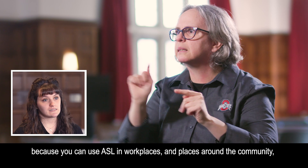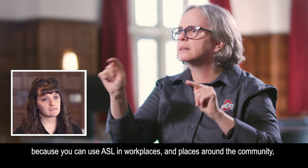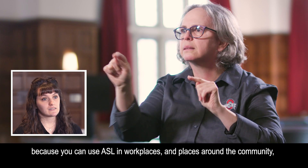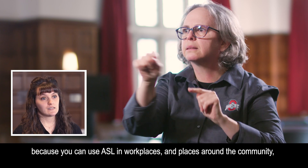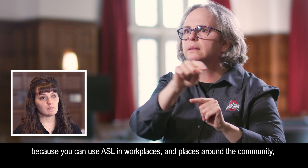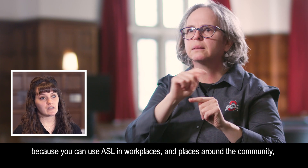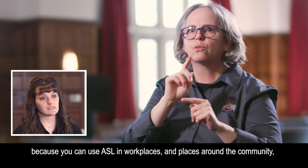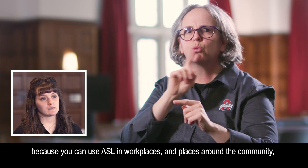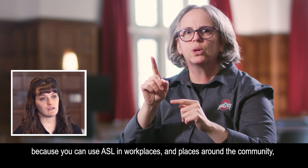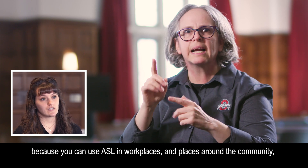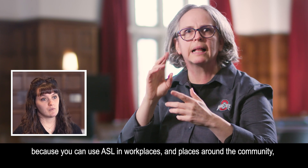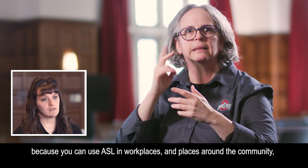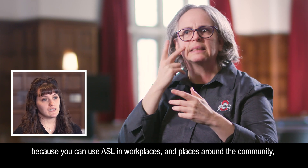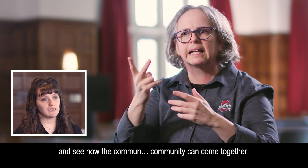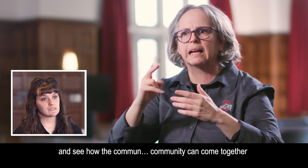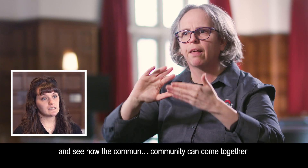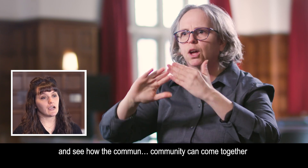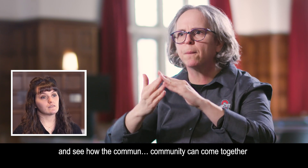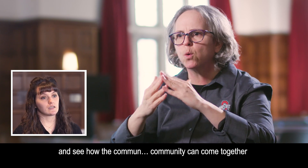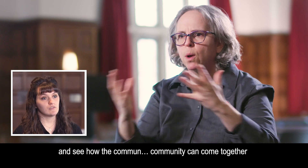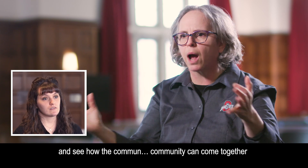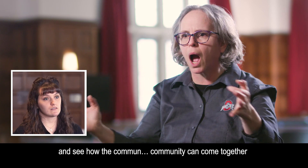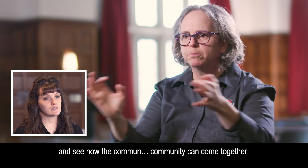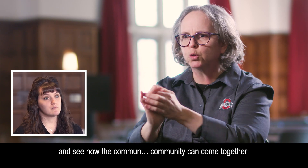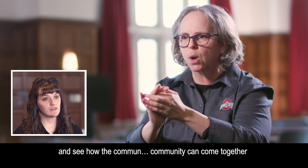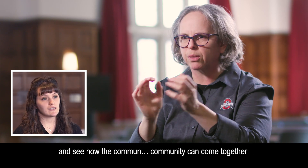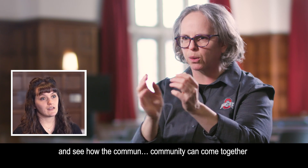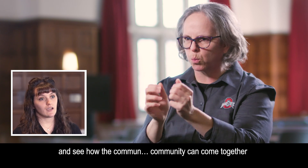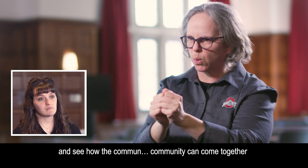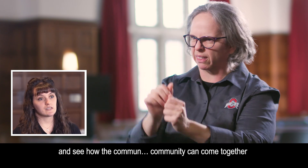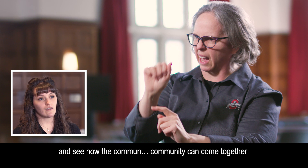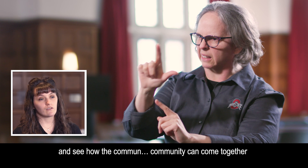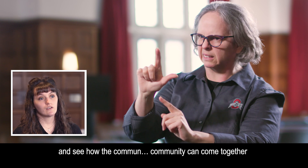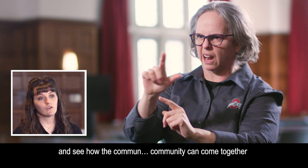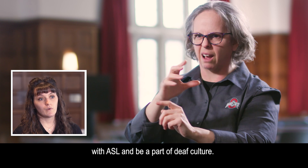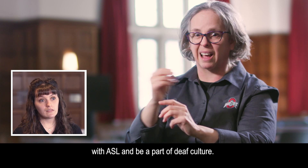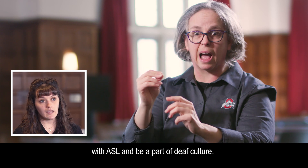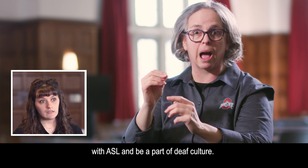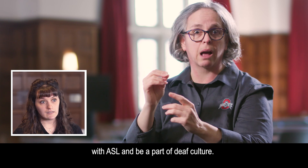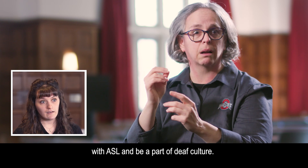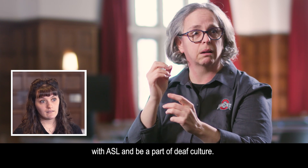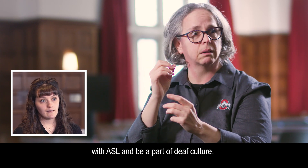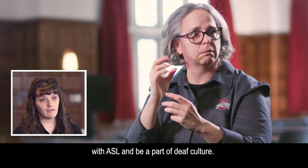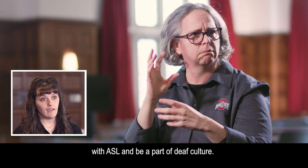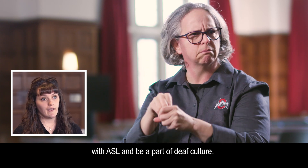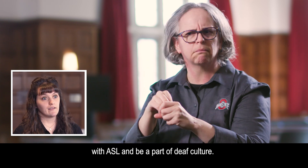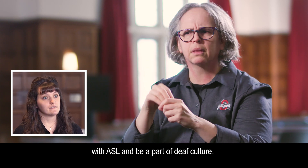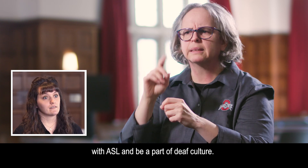workplaces, in places around the community, and see how the community can come together with ASL and